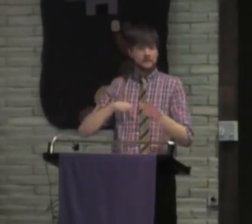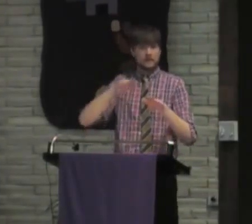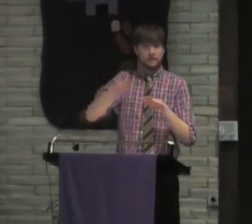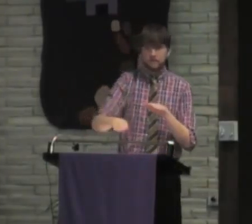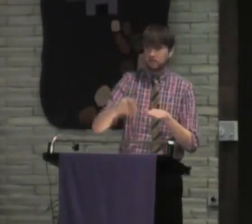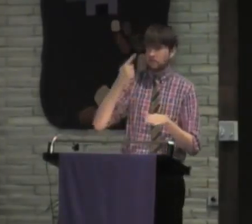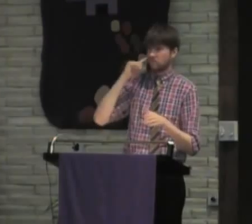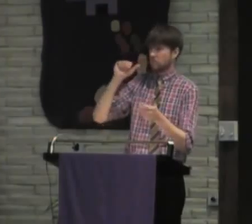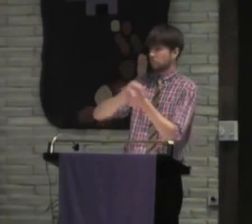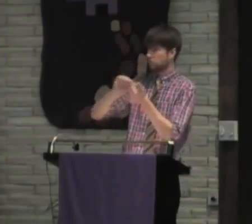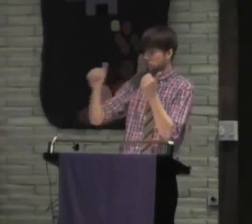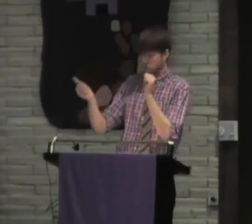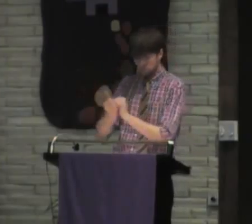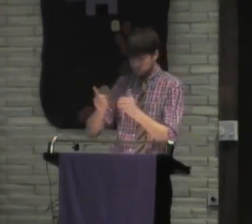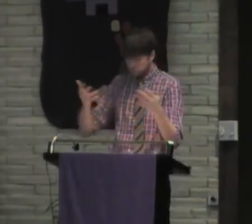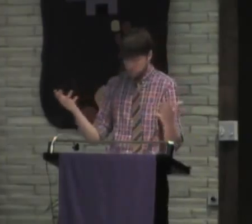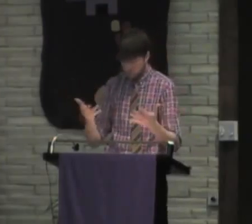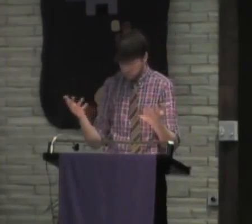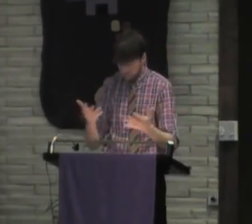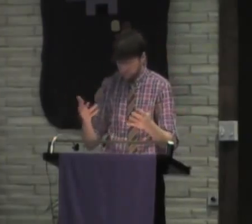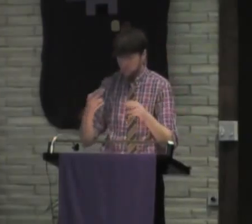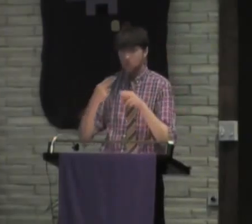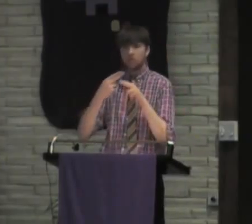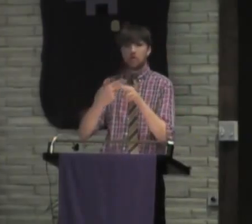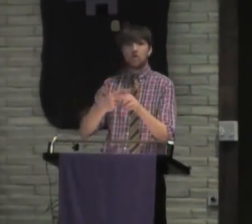Okay, so the second step for change is